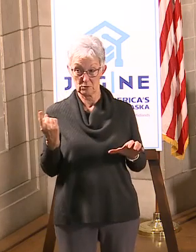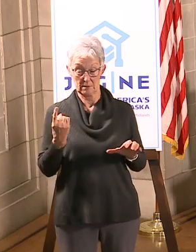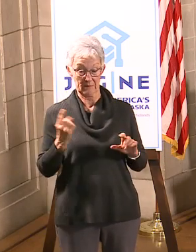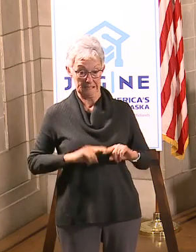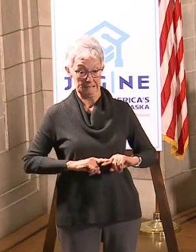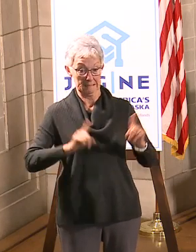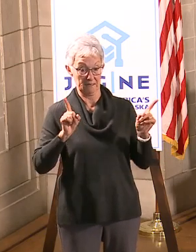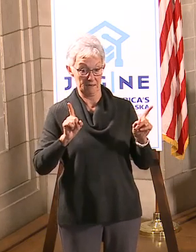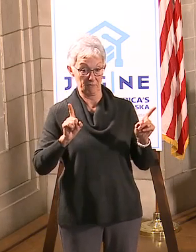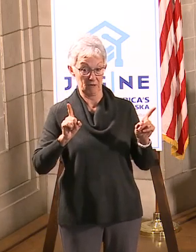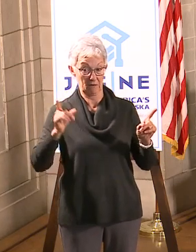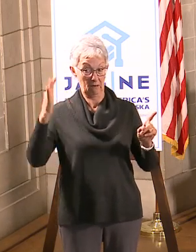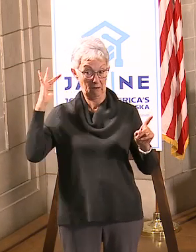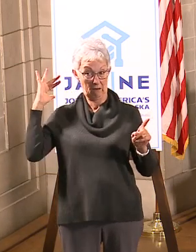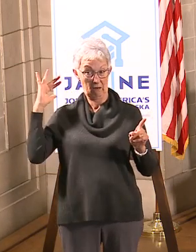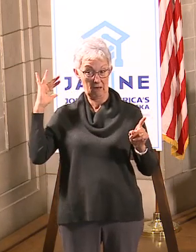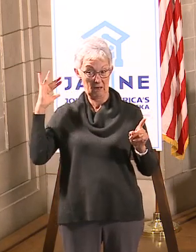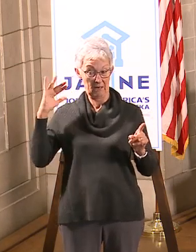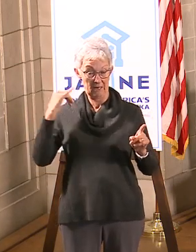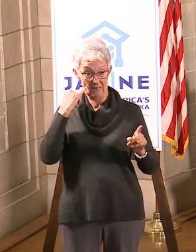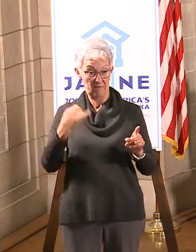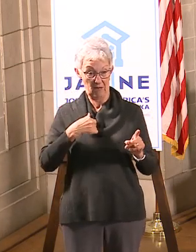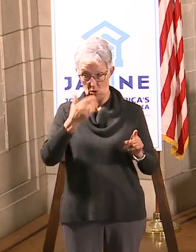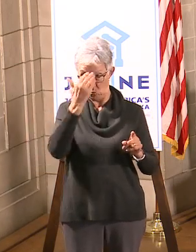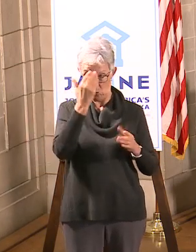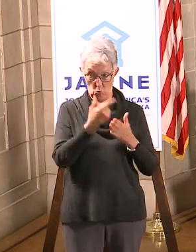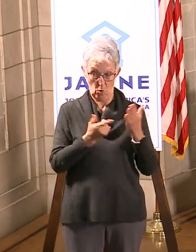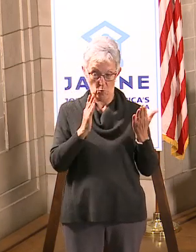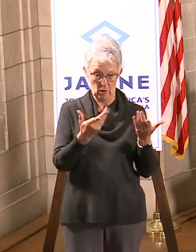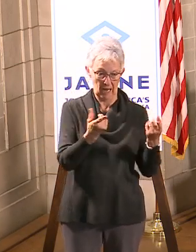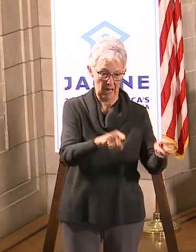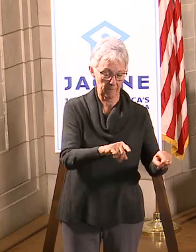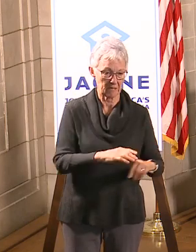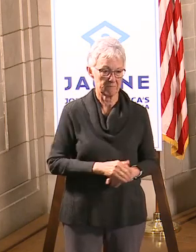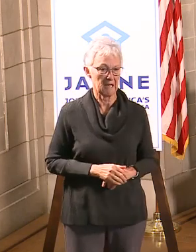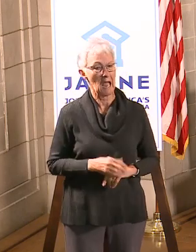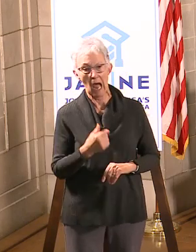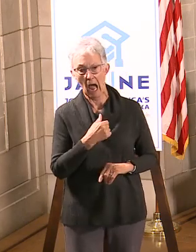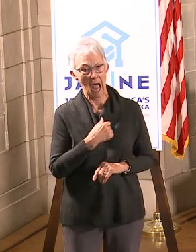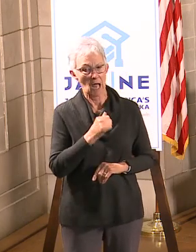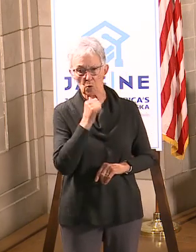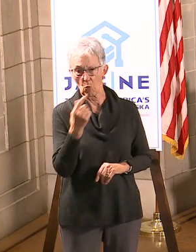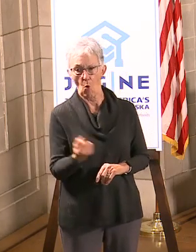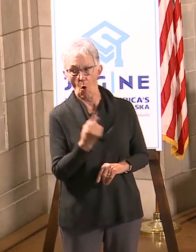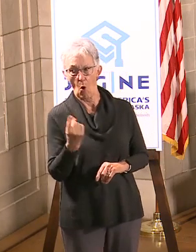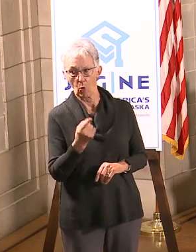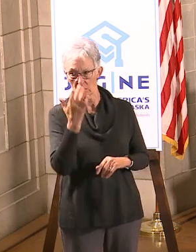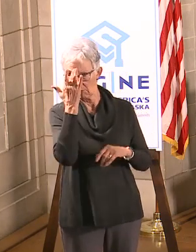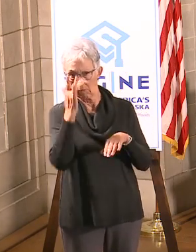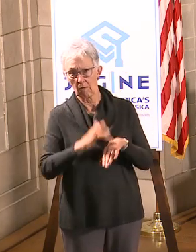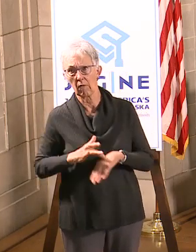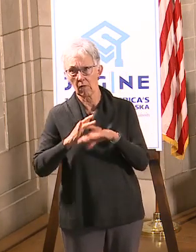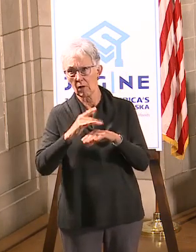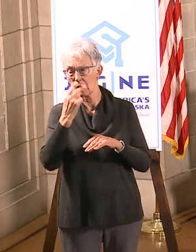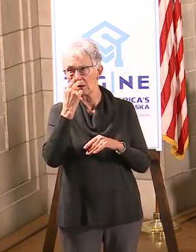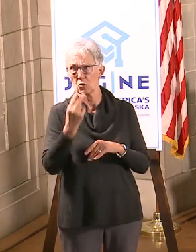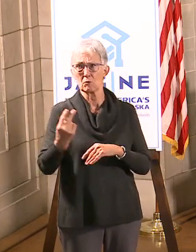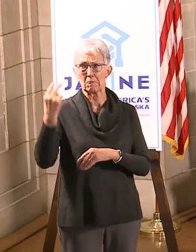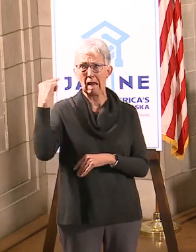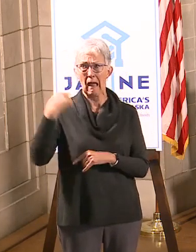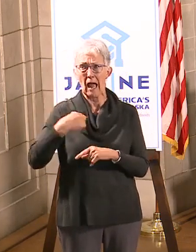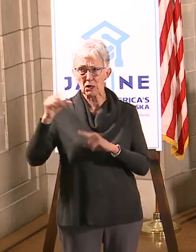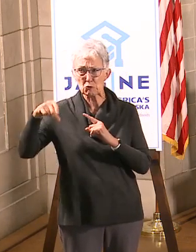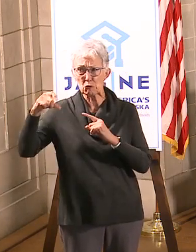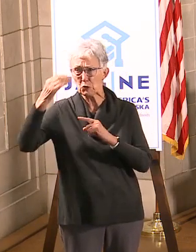again, hindsight is always 20/20. I don't really get caught up in thinking about what would I have done differently if I had known things that I couldn't possibly